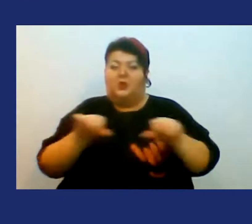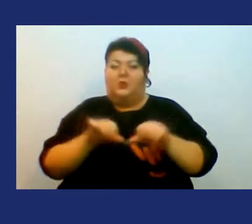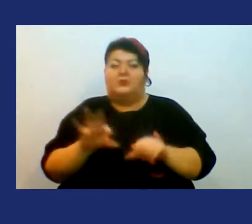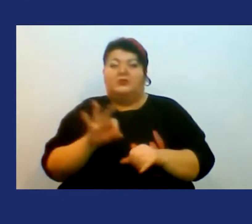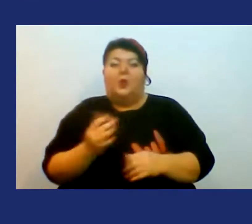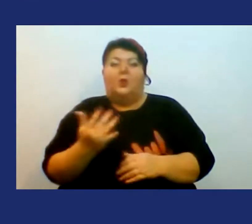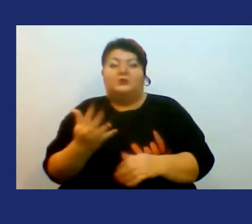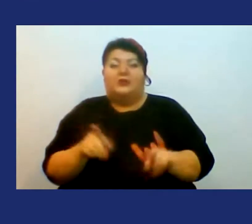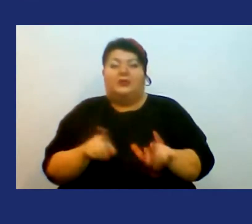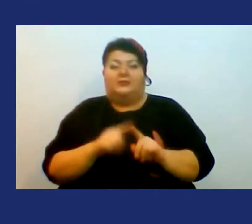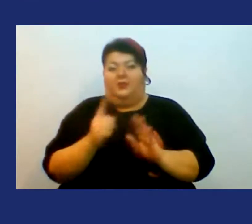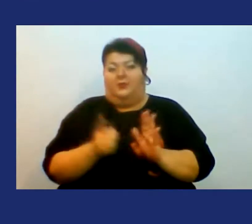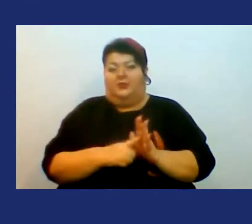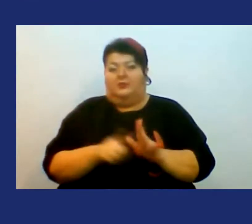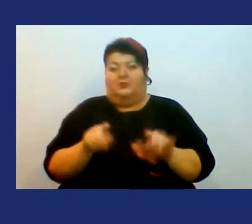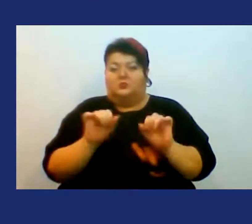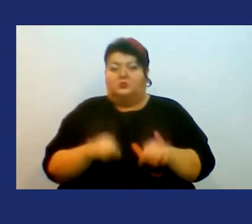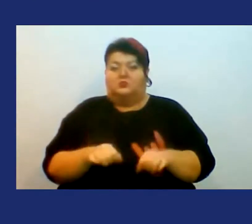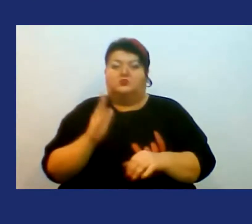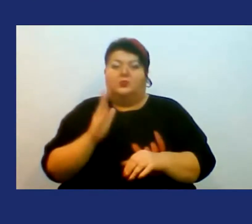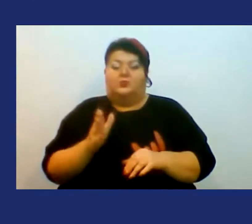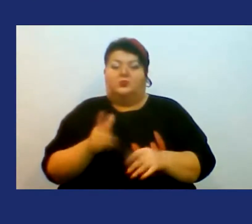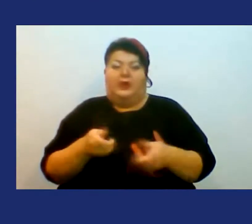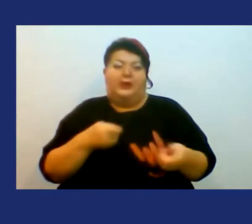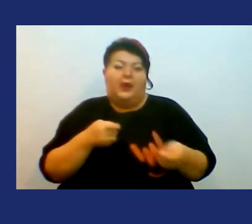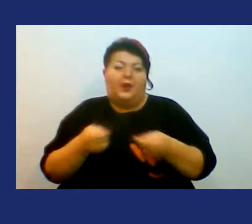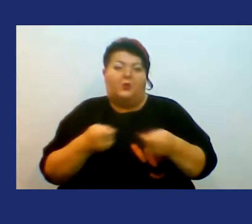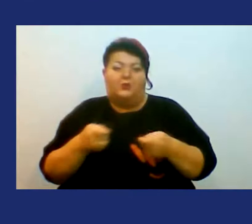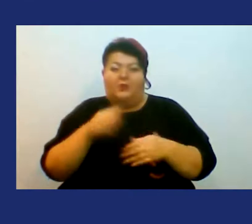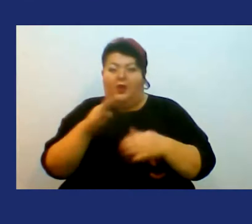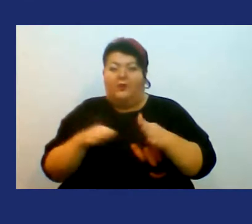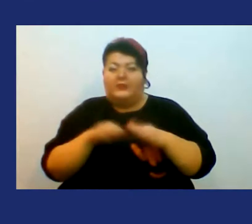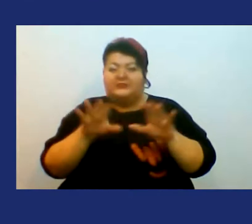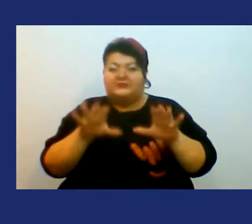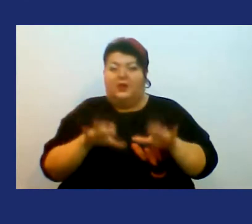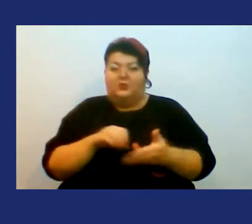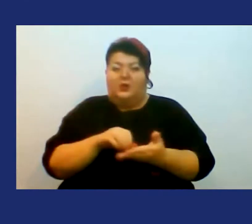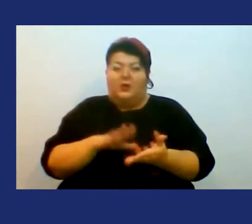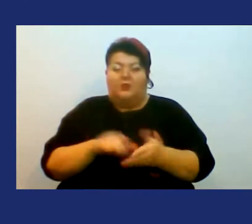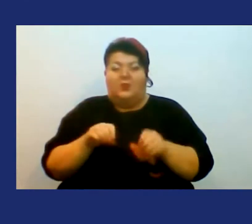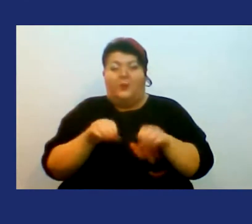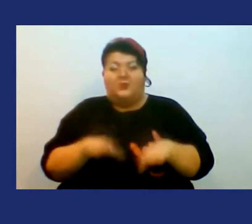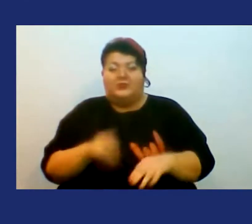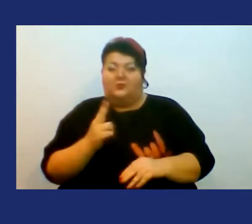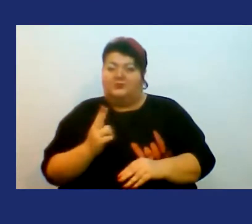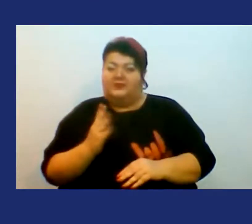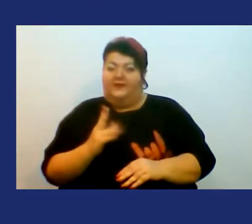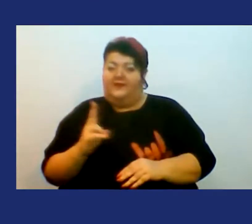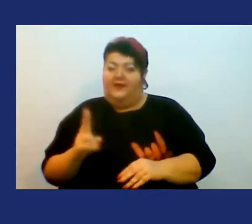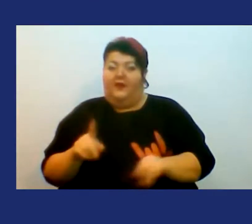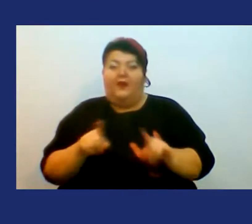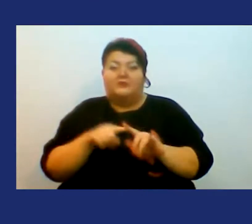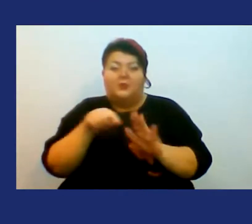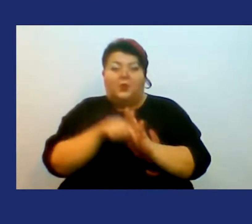provisions cover mostly the involvement of the Central Electoral Commission, because now it's